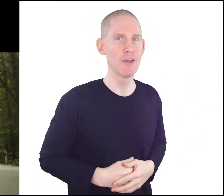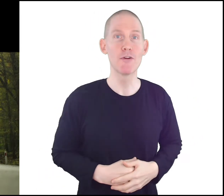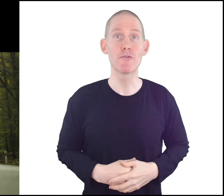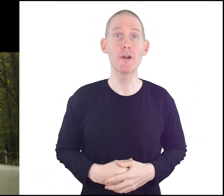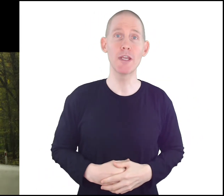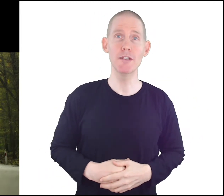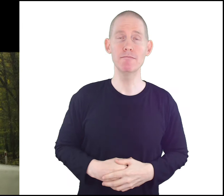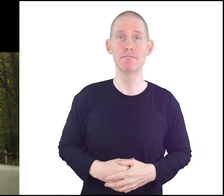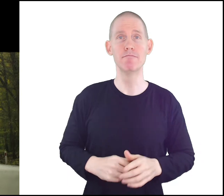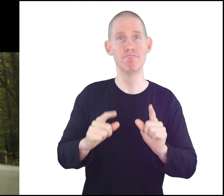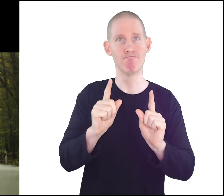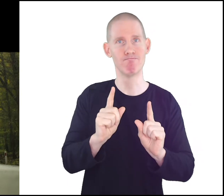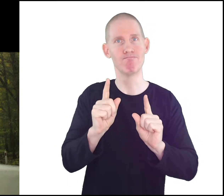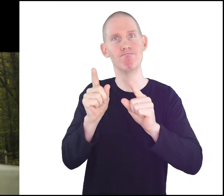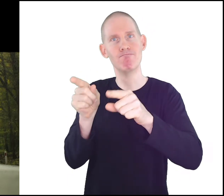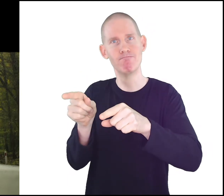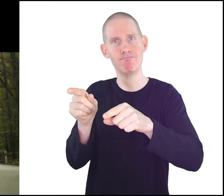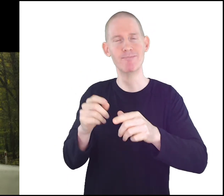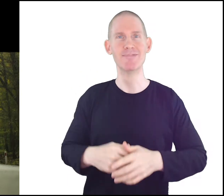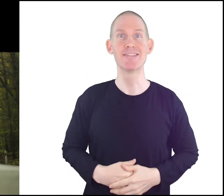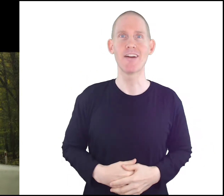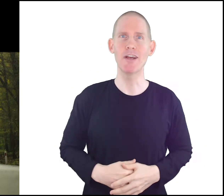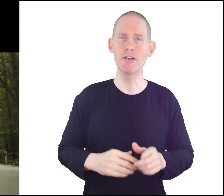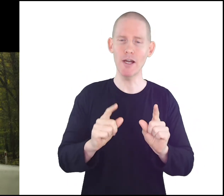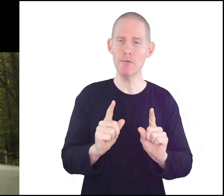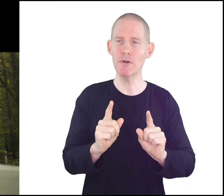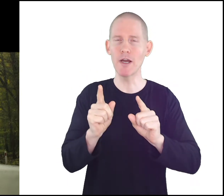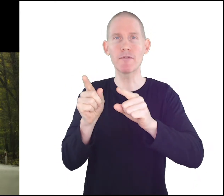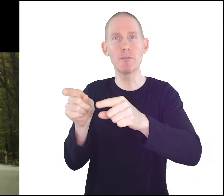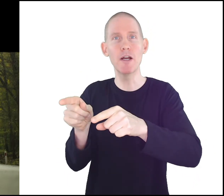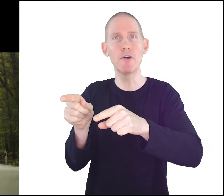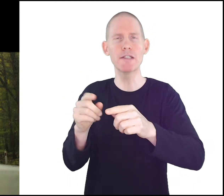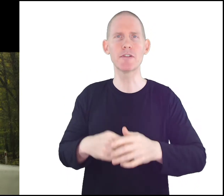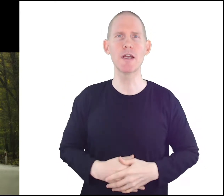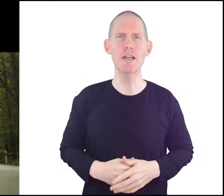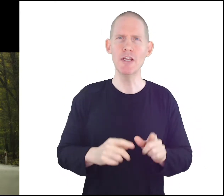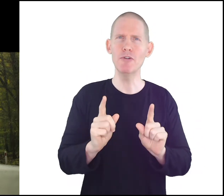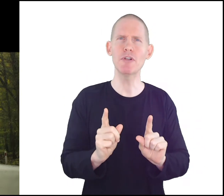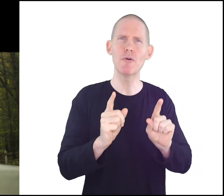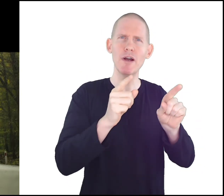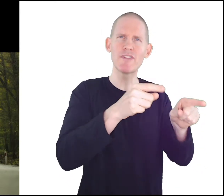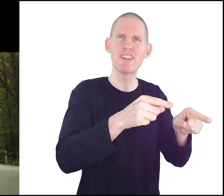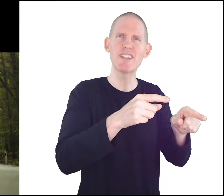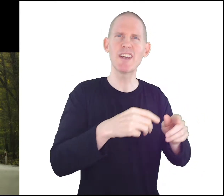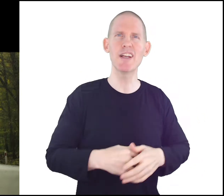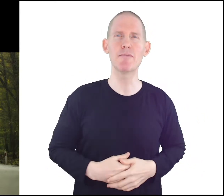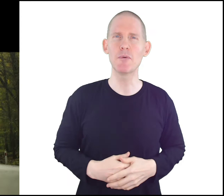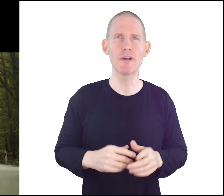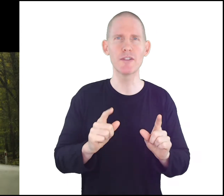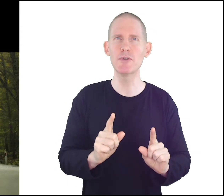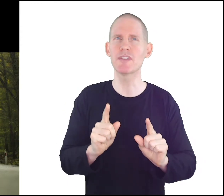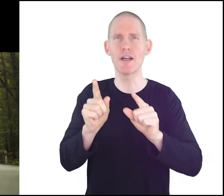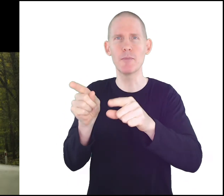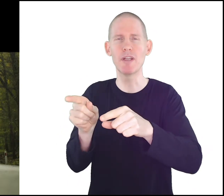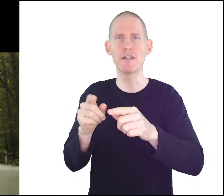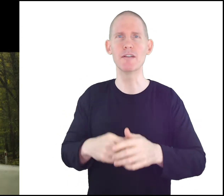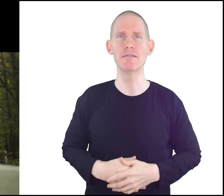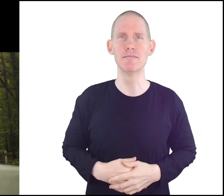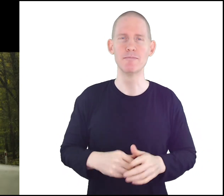Front again. All right, now I'm going off to my right side. You could go off to this side if you want to. It's not a big deal.